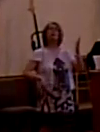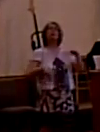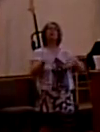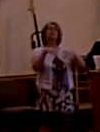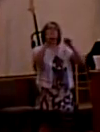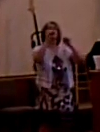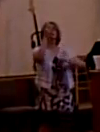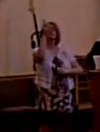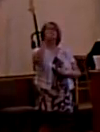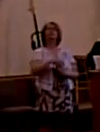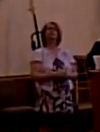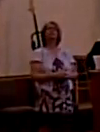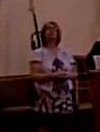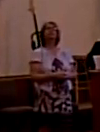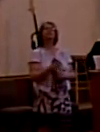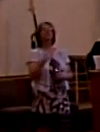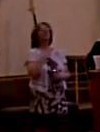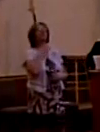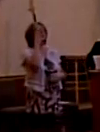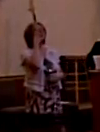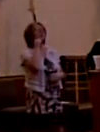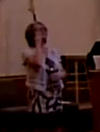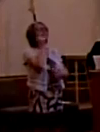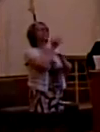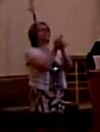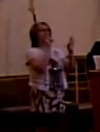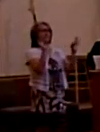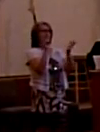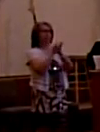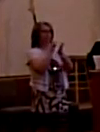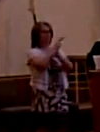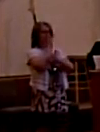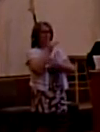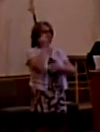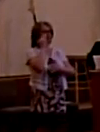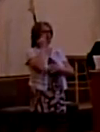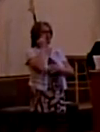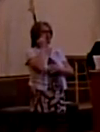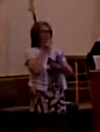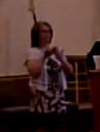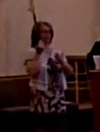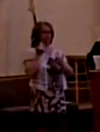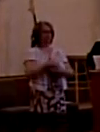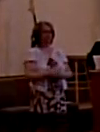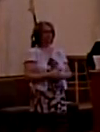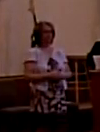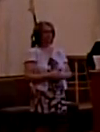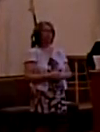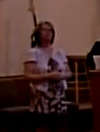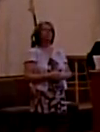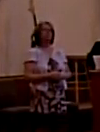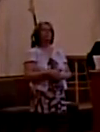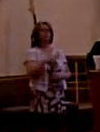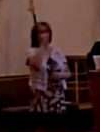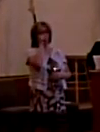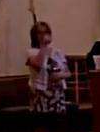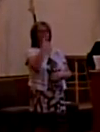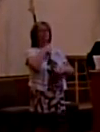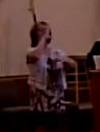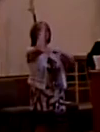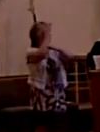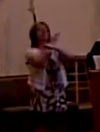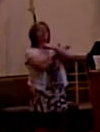you. Then we can experience a freedom that we've never known before. He who has the Son is